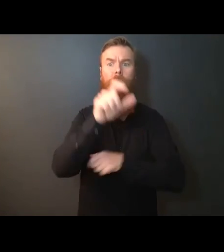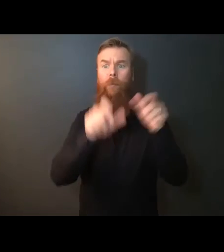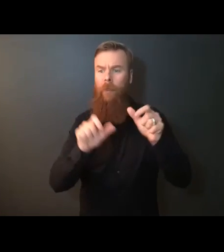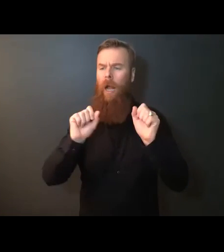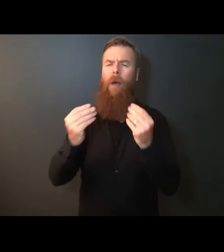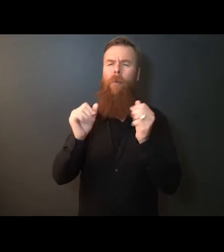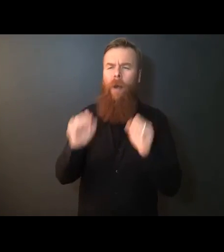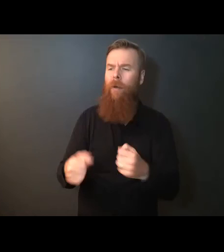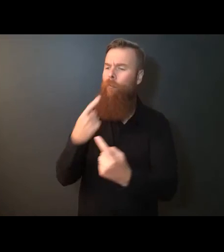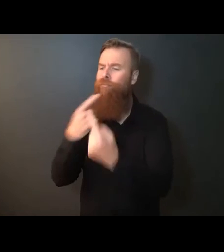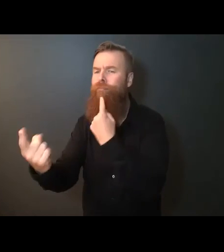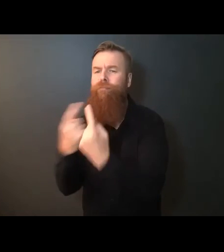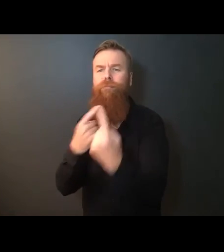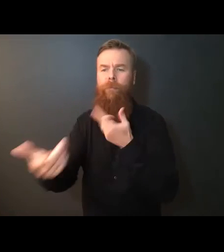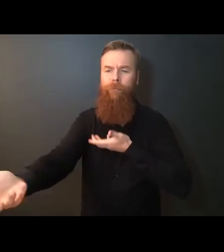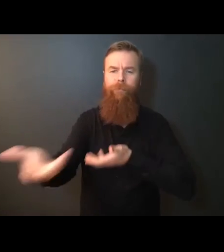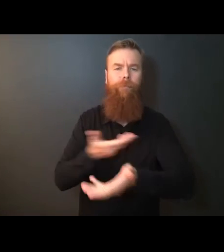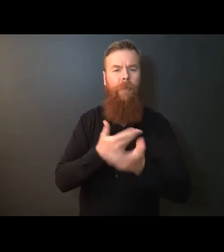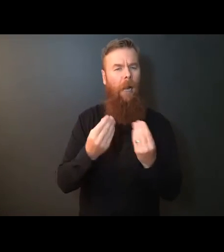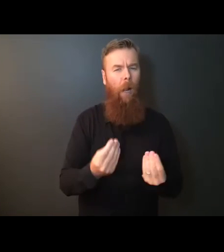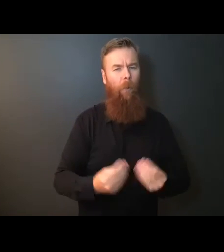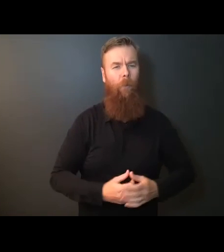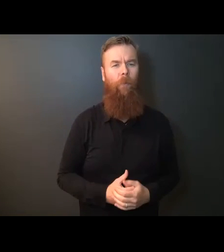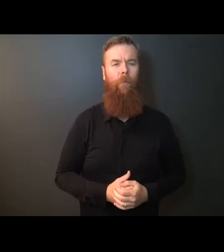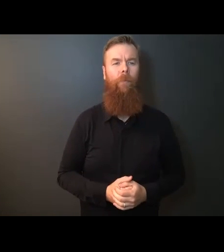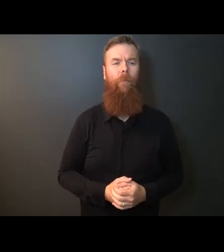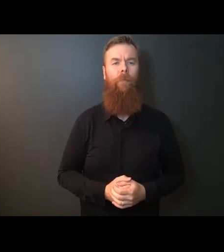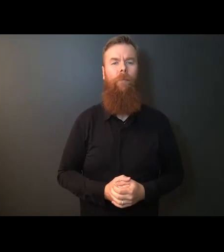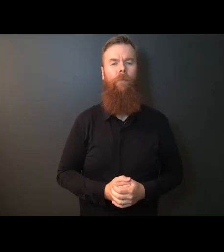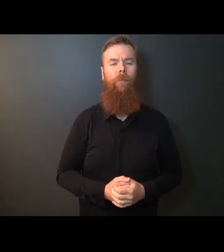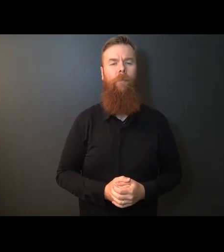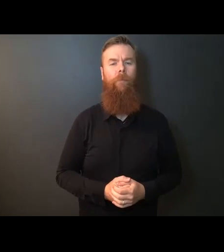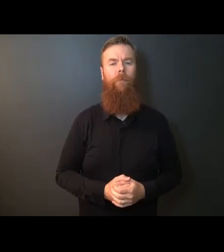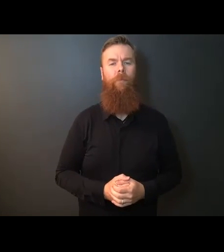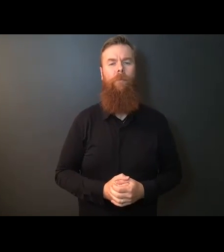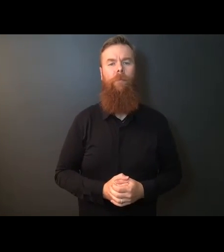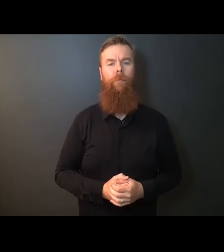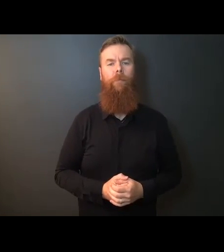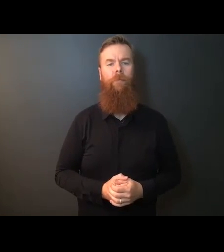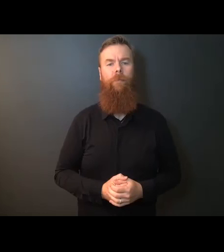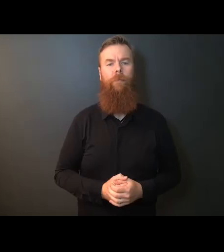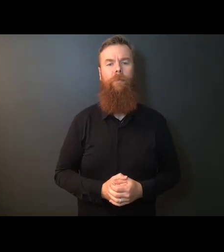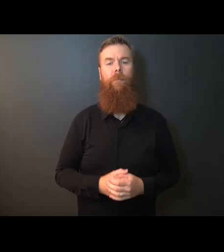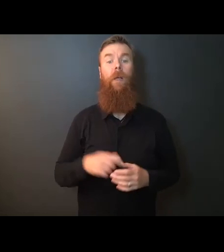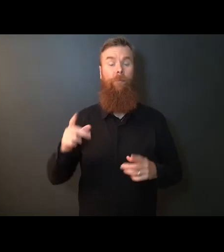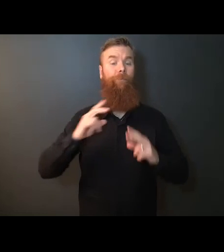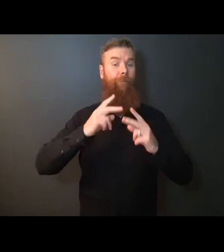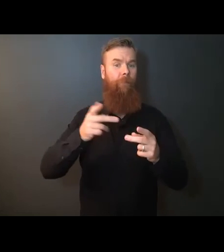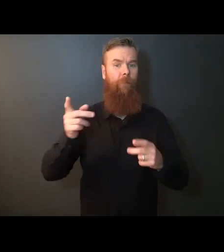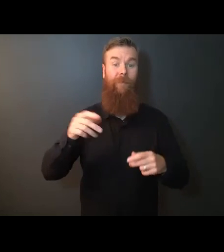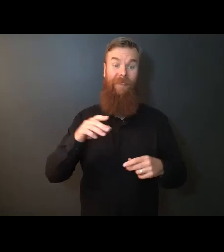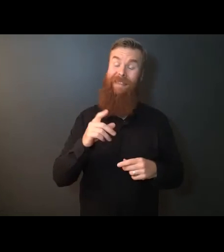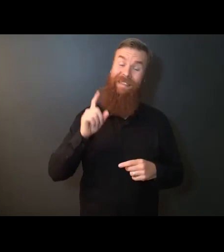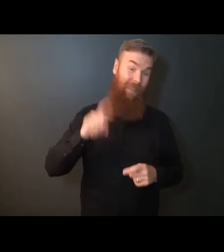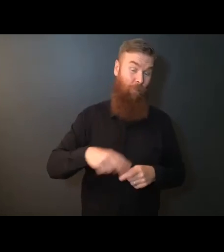Yeah, so I think that the most important is basically that, you know, our government should start working alongside with the organizations of persons with disabilities,